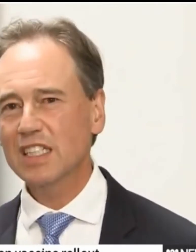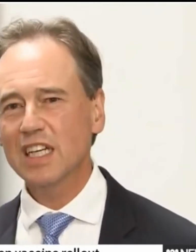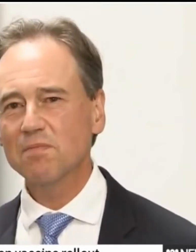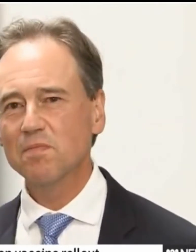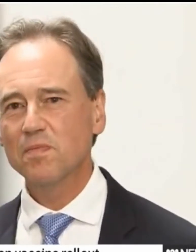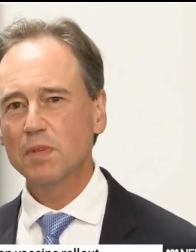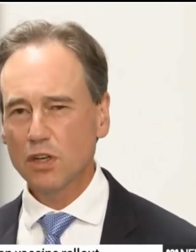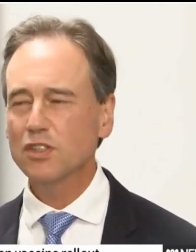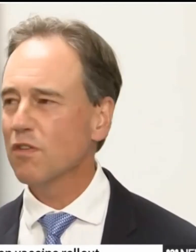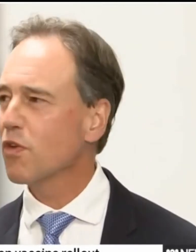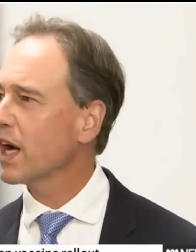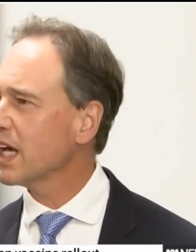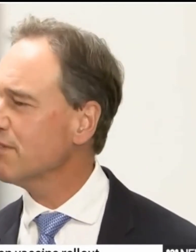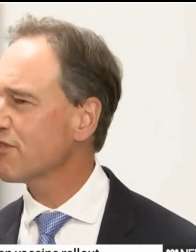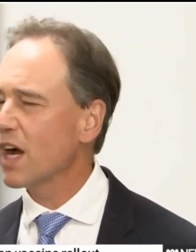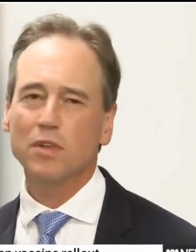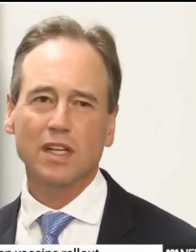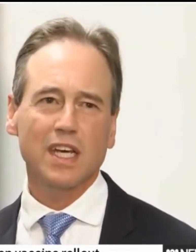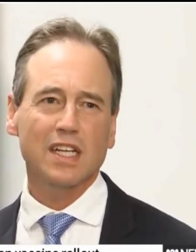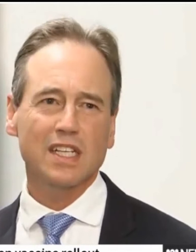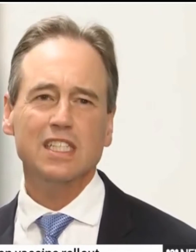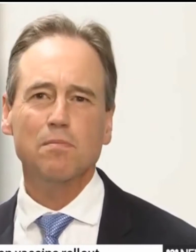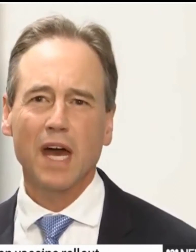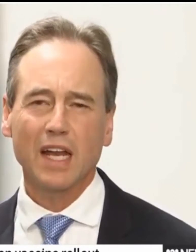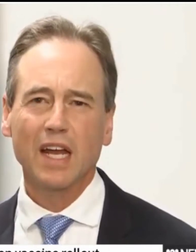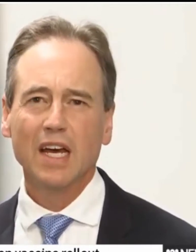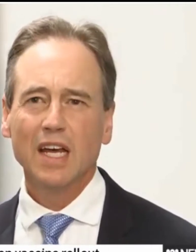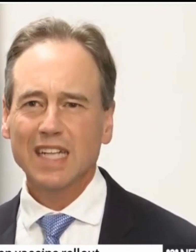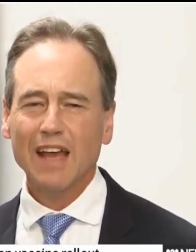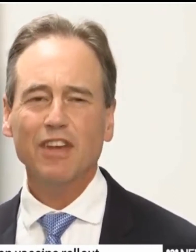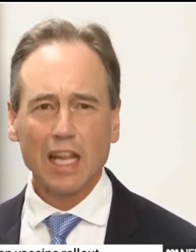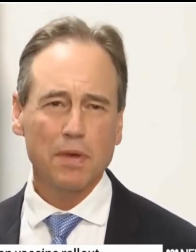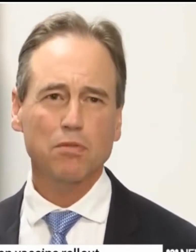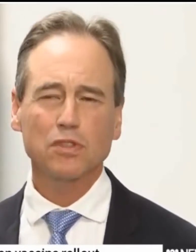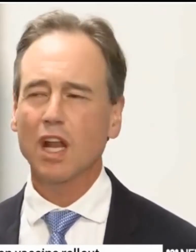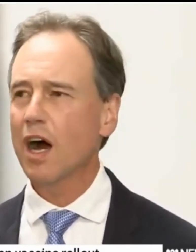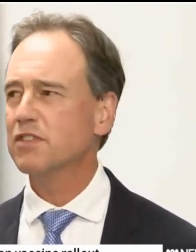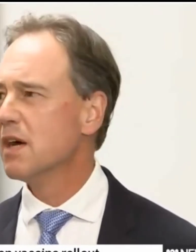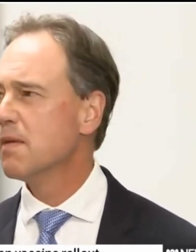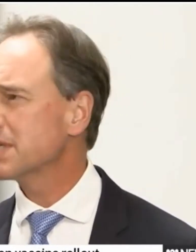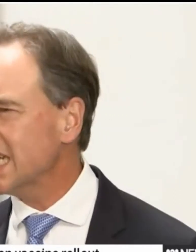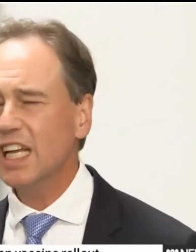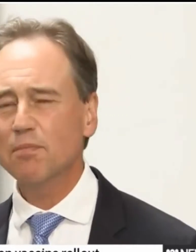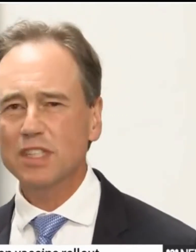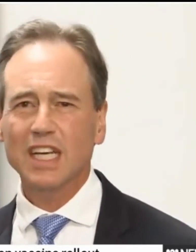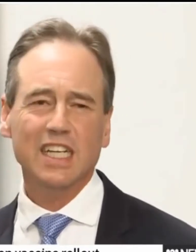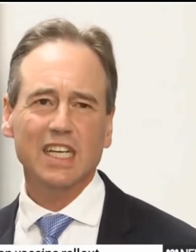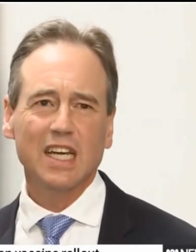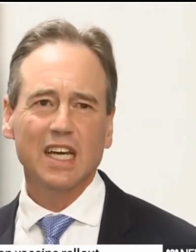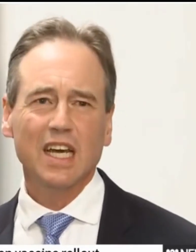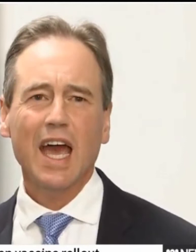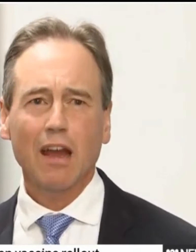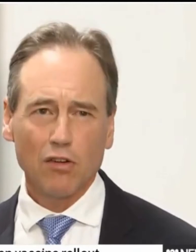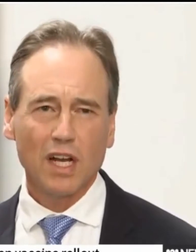get the vaccine because of the way he framed it, that this is about saving other people's lives, particularly